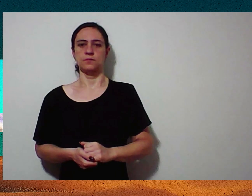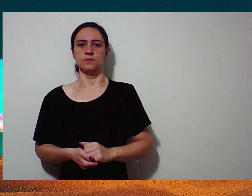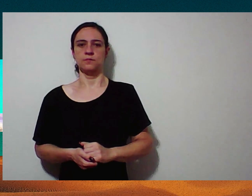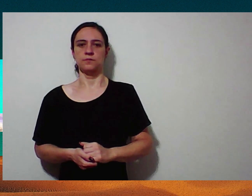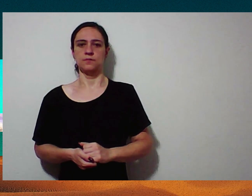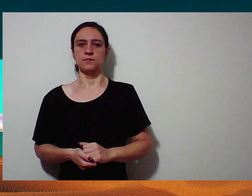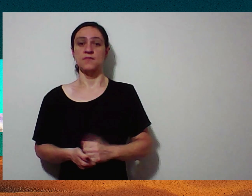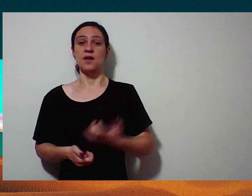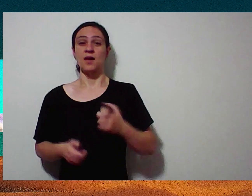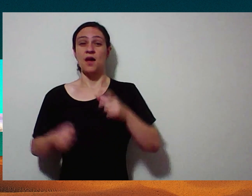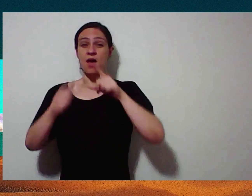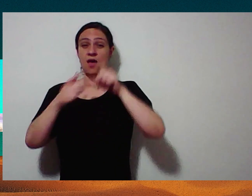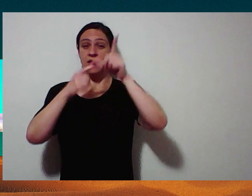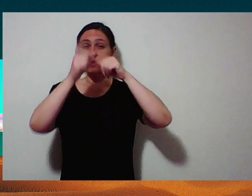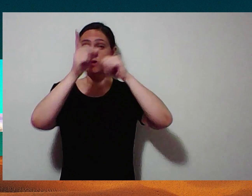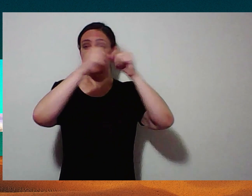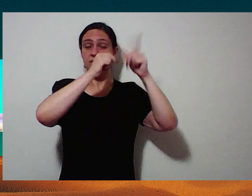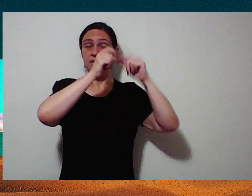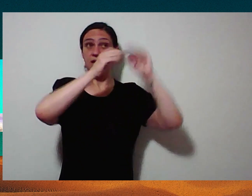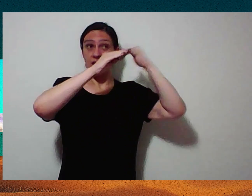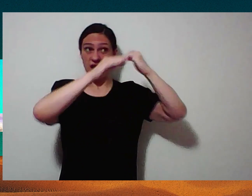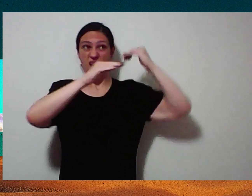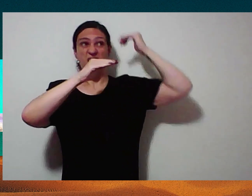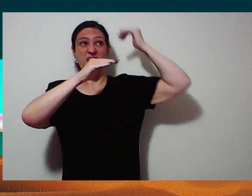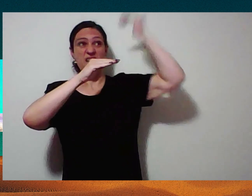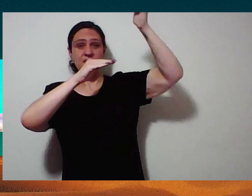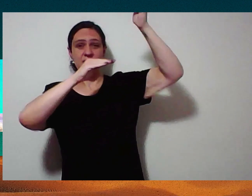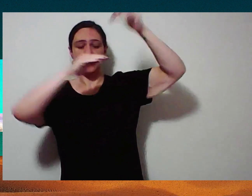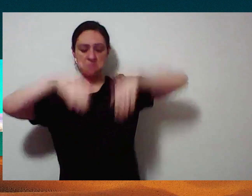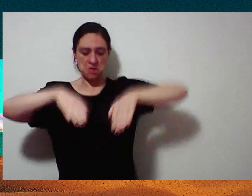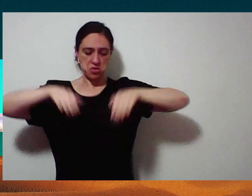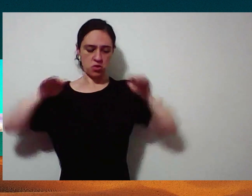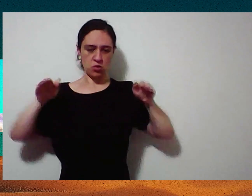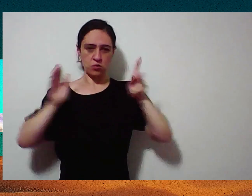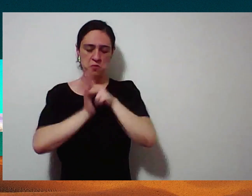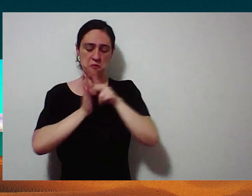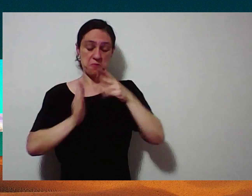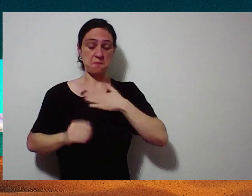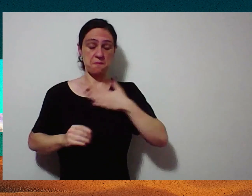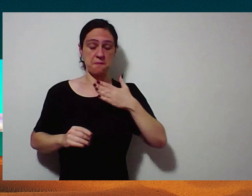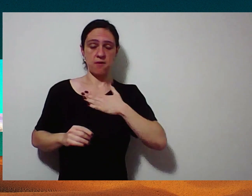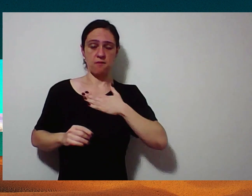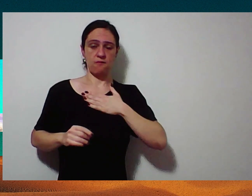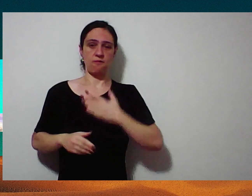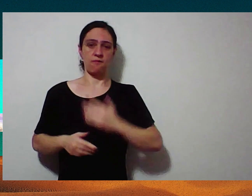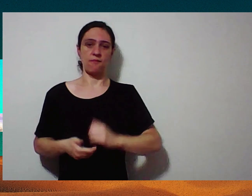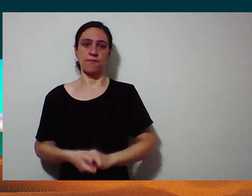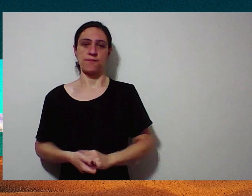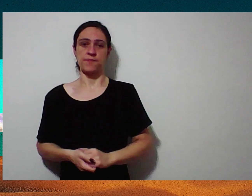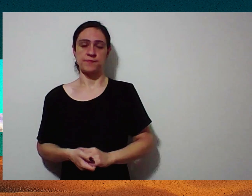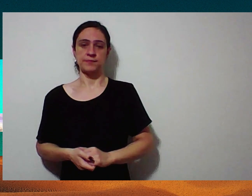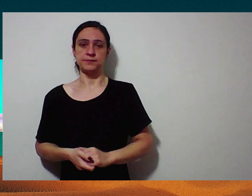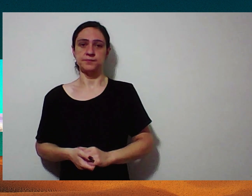Deus exaltarei o meu trono. I will exalt my throne above the stars of God. Já não era